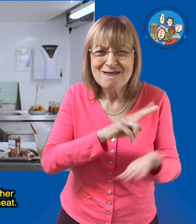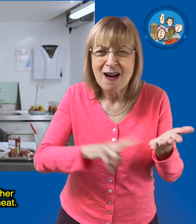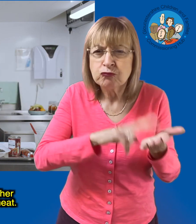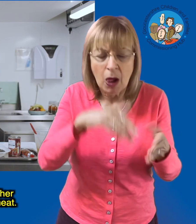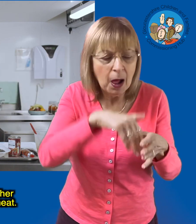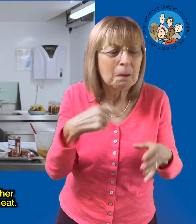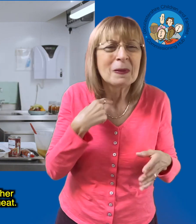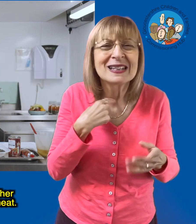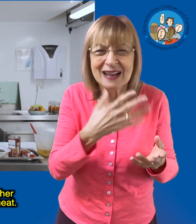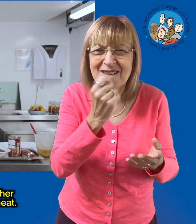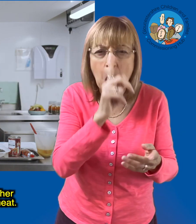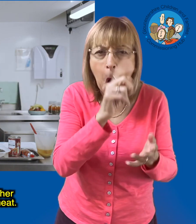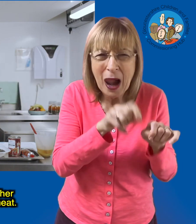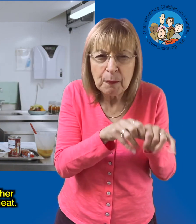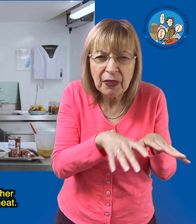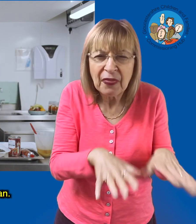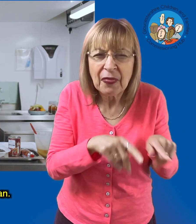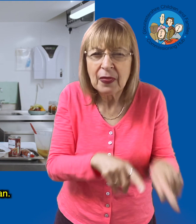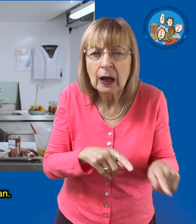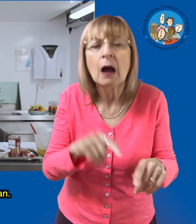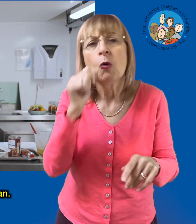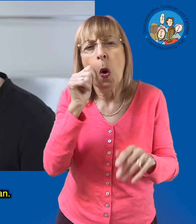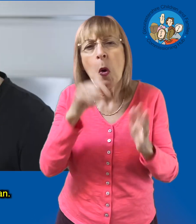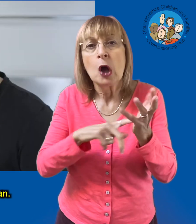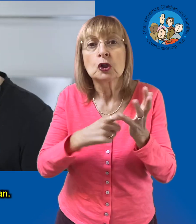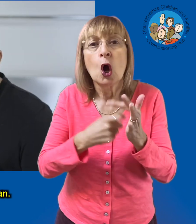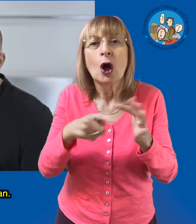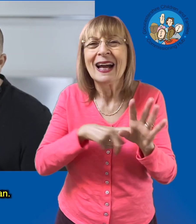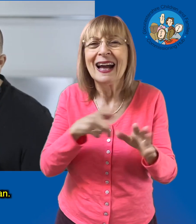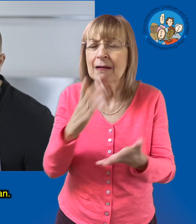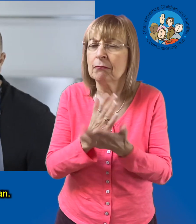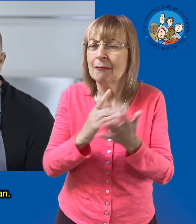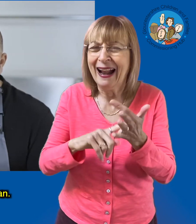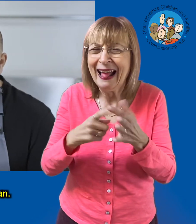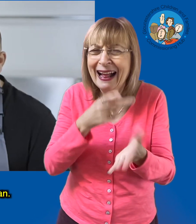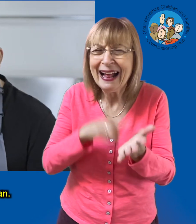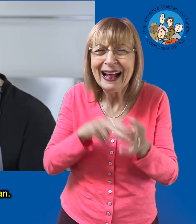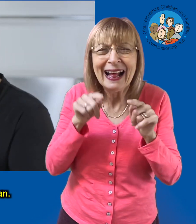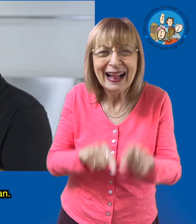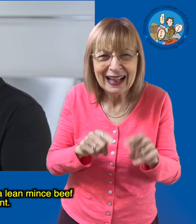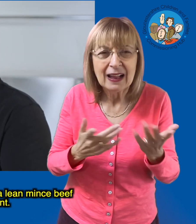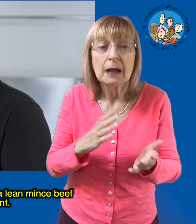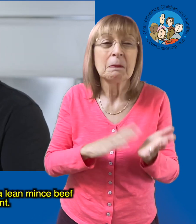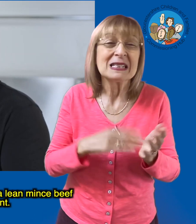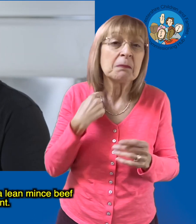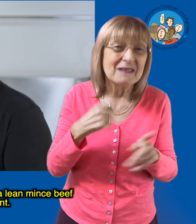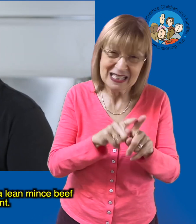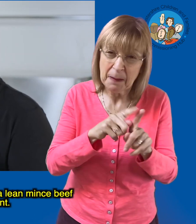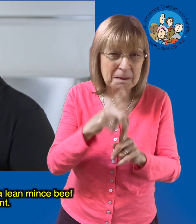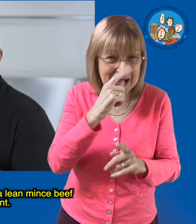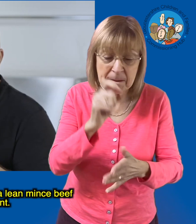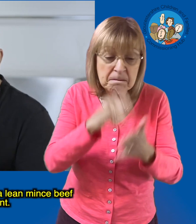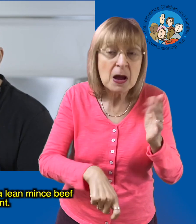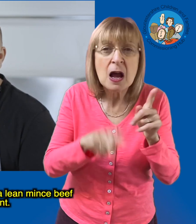because of the natural oils in the meat as well. Very important, turkey is really lean. If you're doing minced beef,